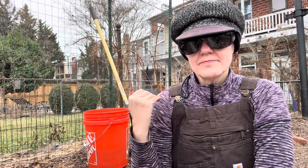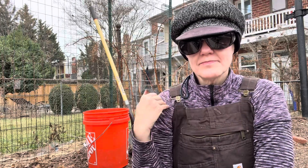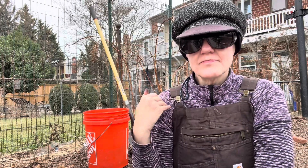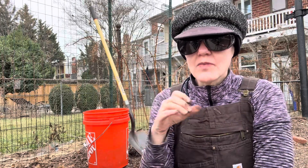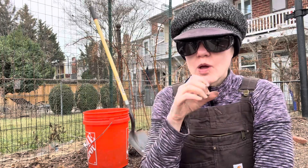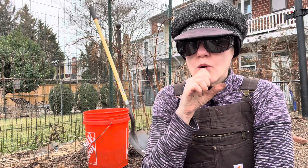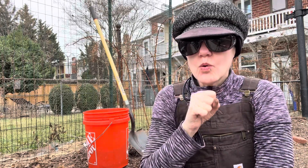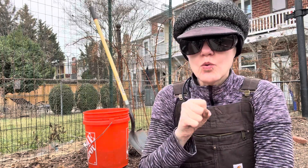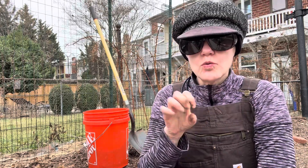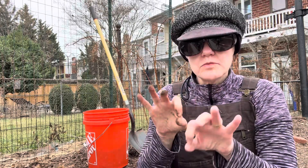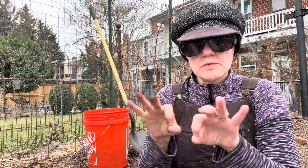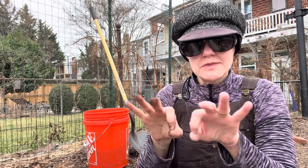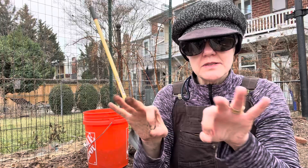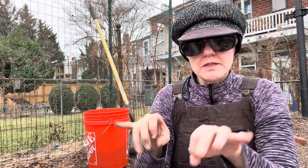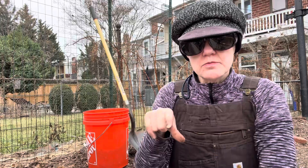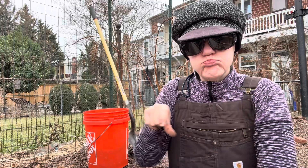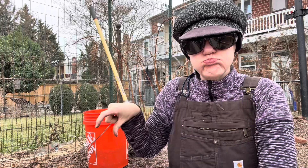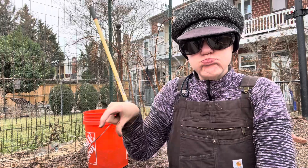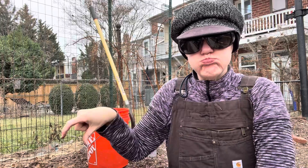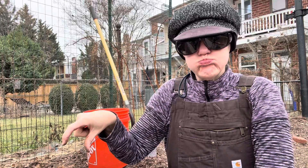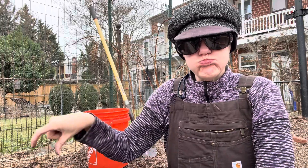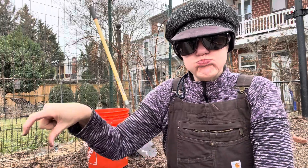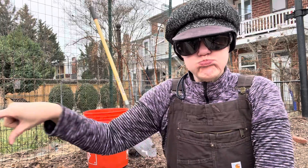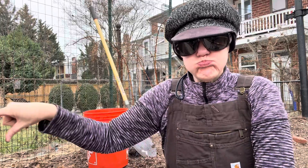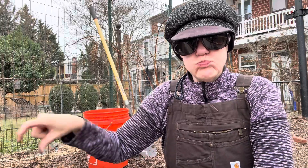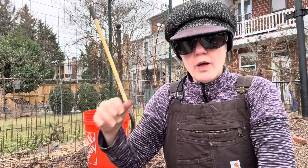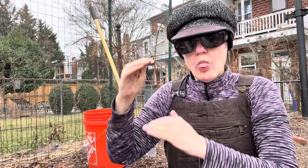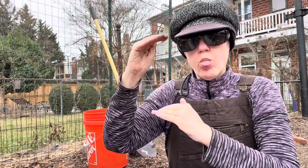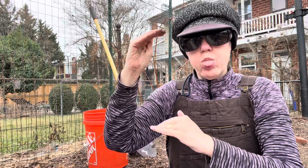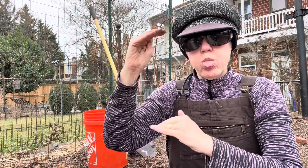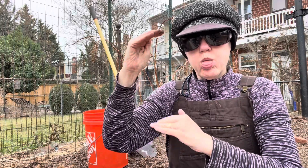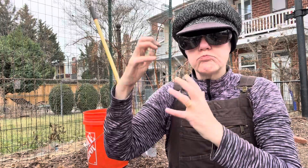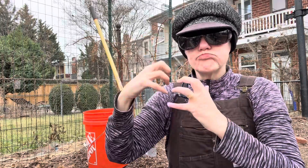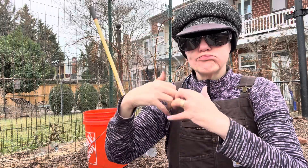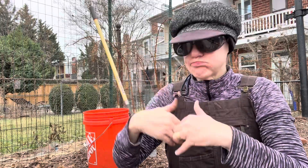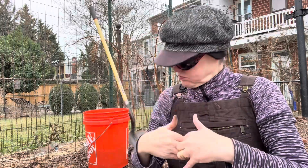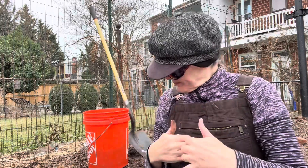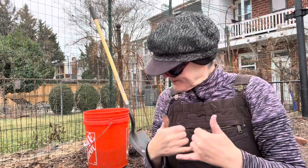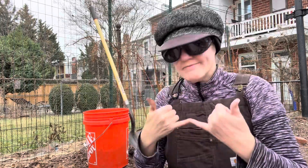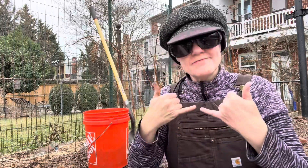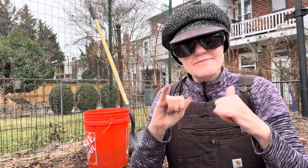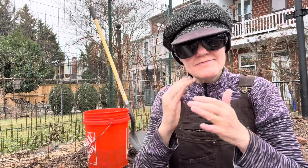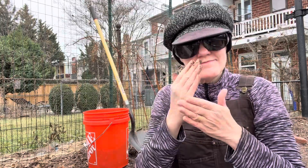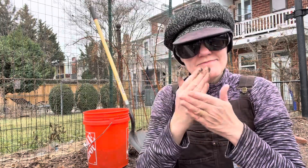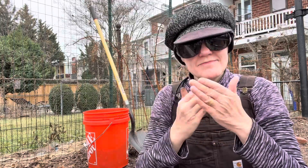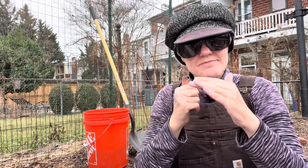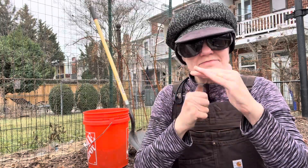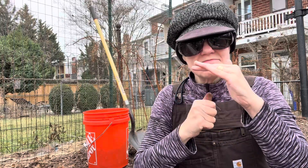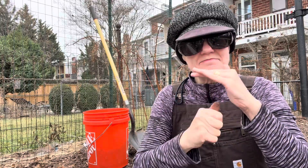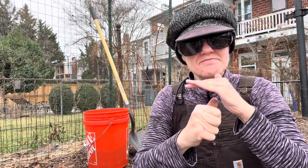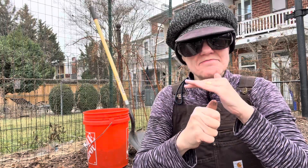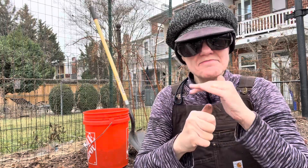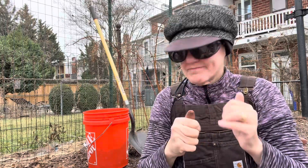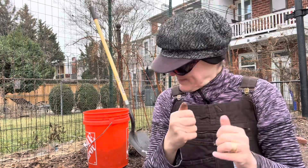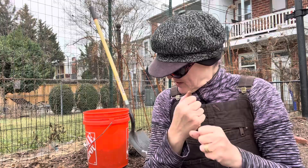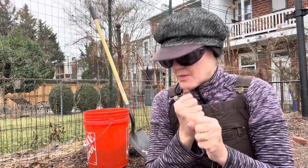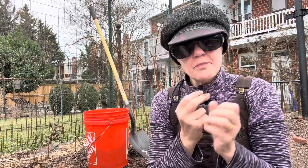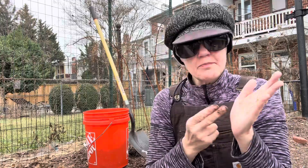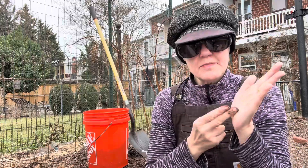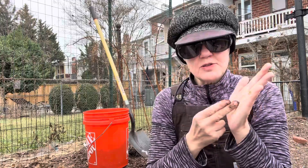soil. I actually have some old tree limbs that I put down there years ago, and they're breaking